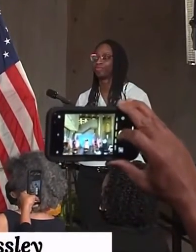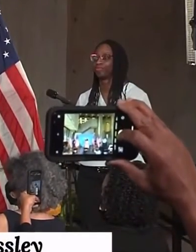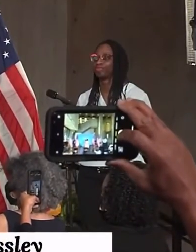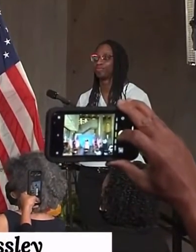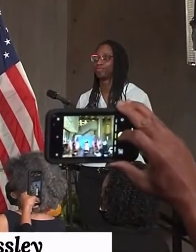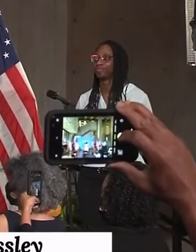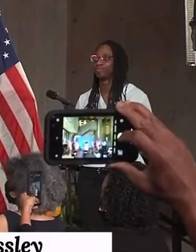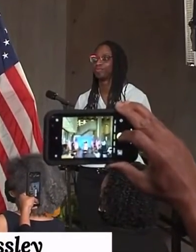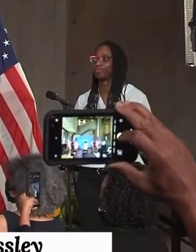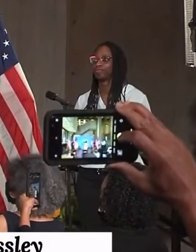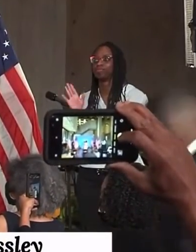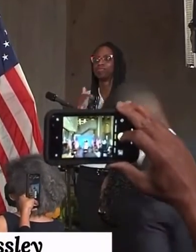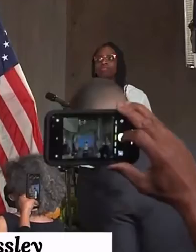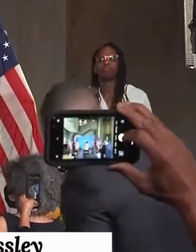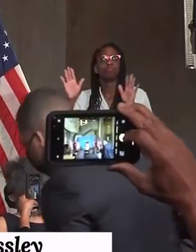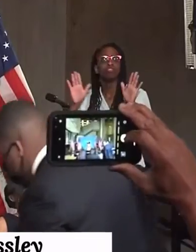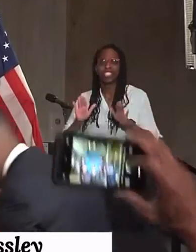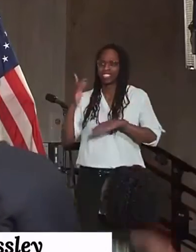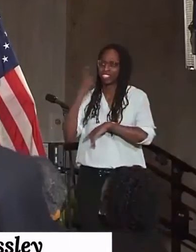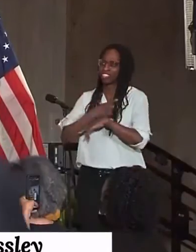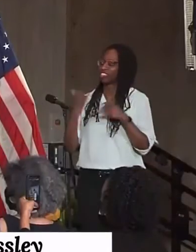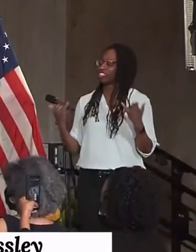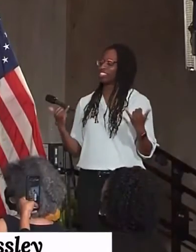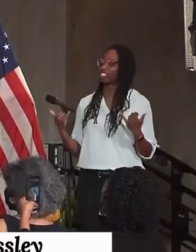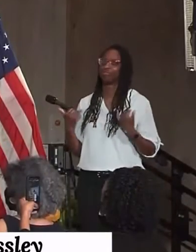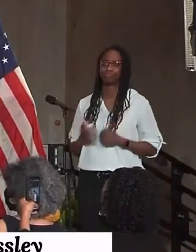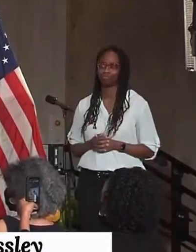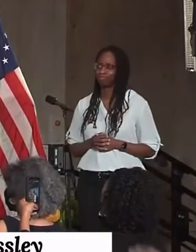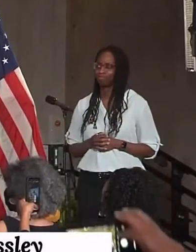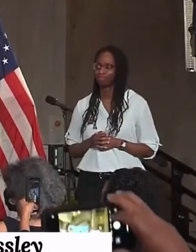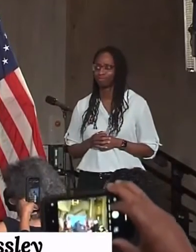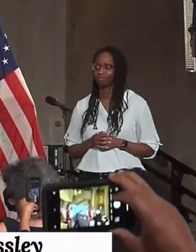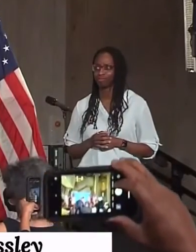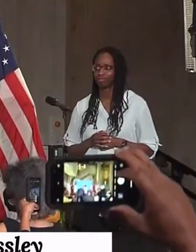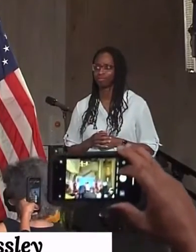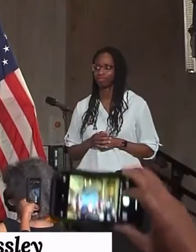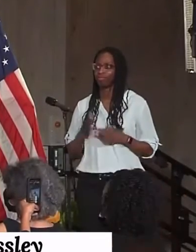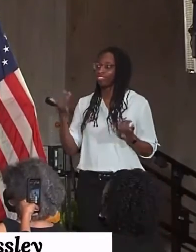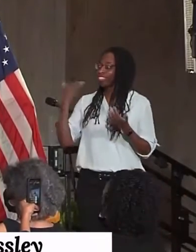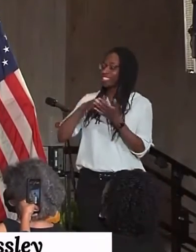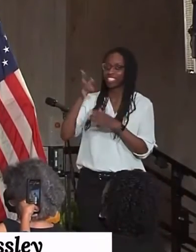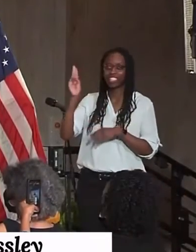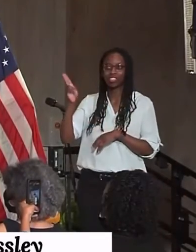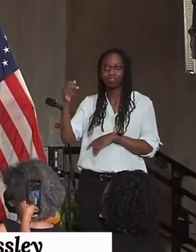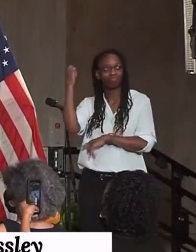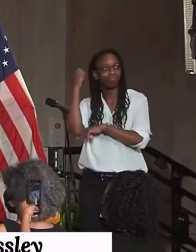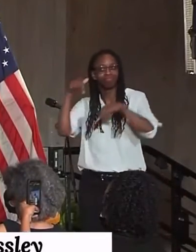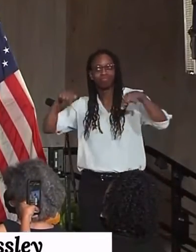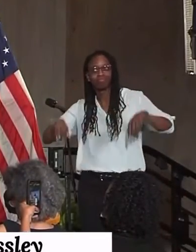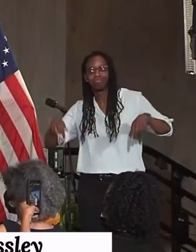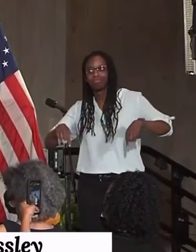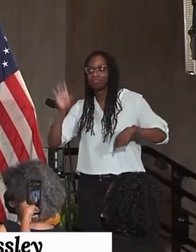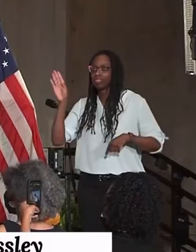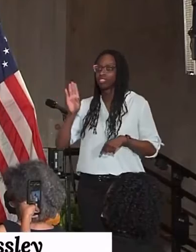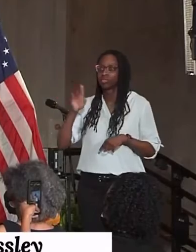It is a great day, another history-making day in an unprecedented week in the city of